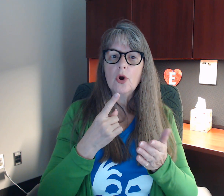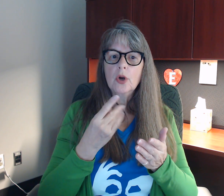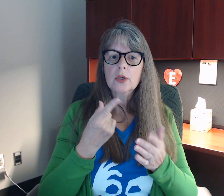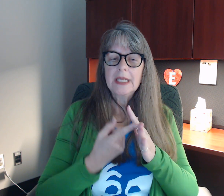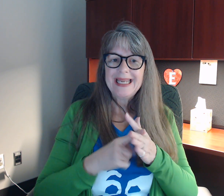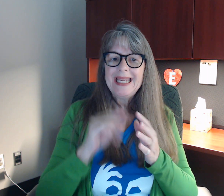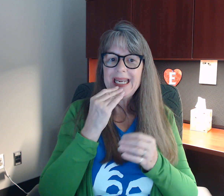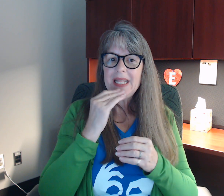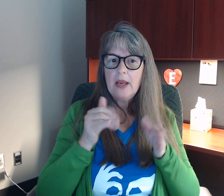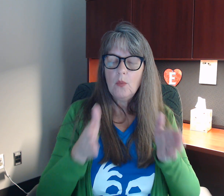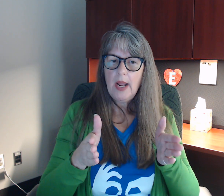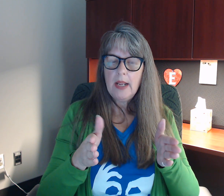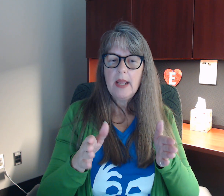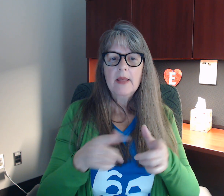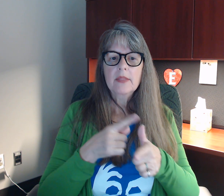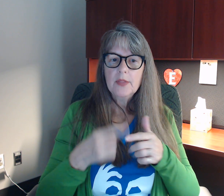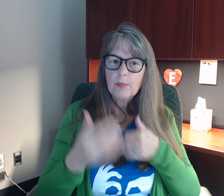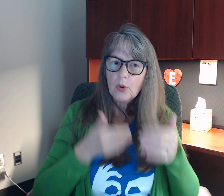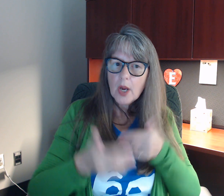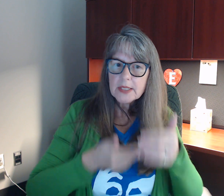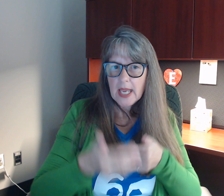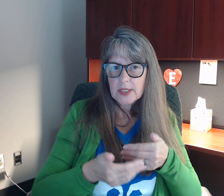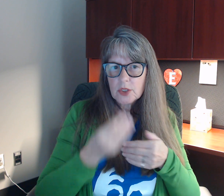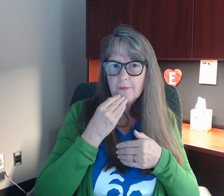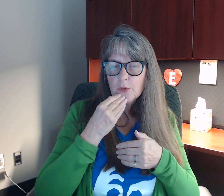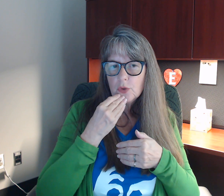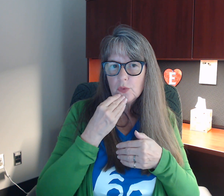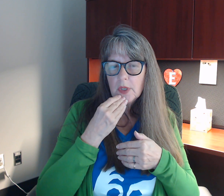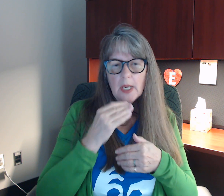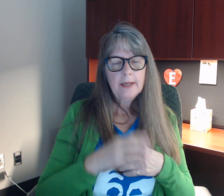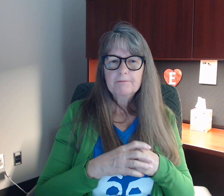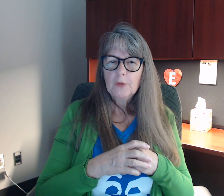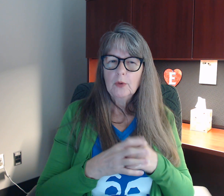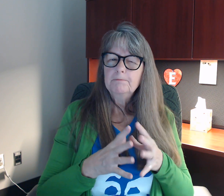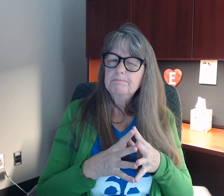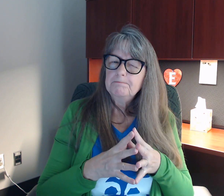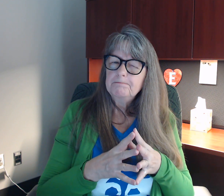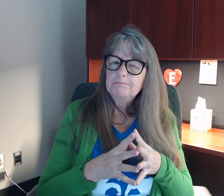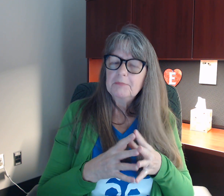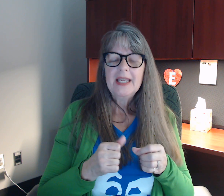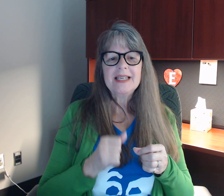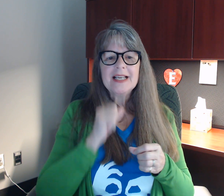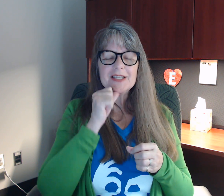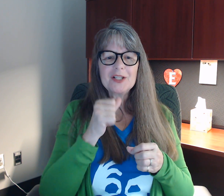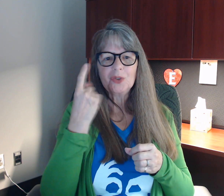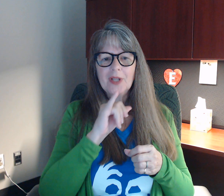start eating that way, then the processed food, you're going, it doesn't look like